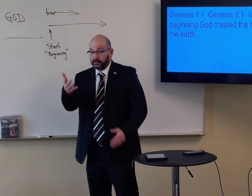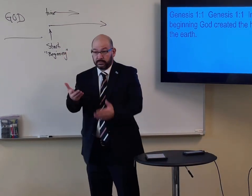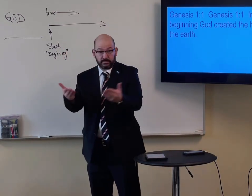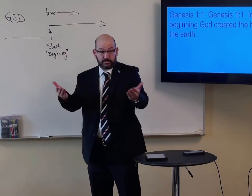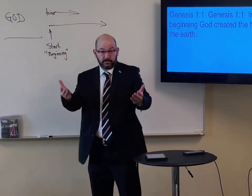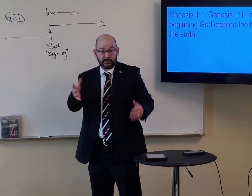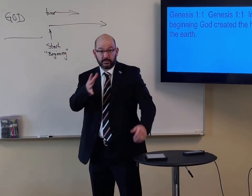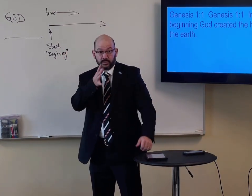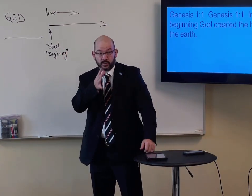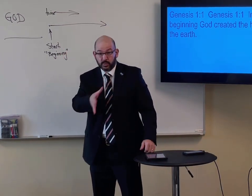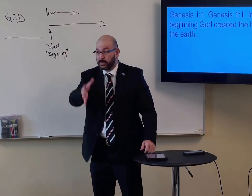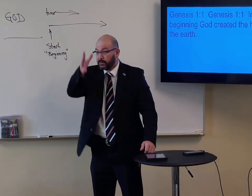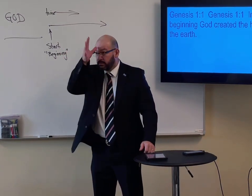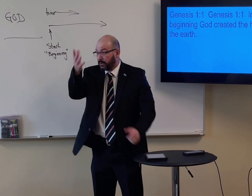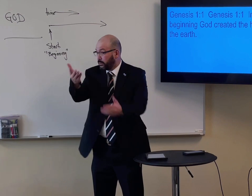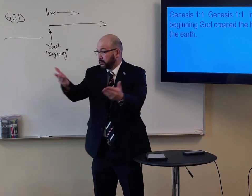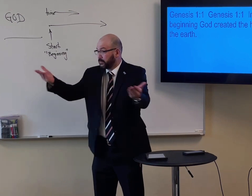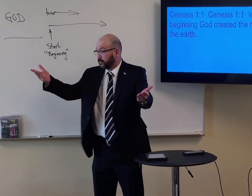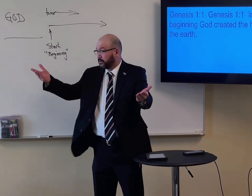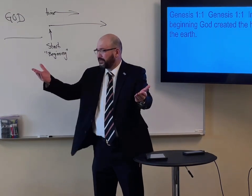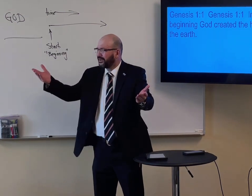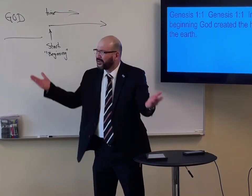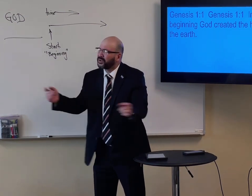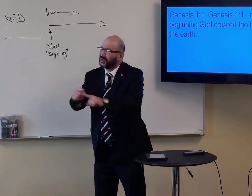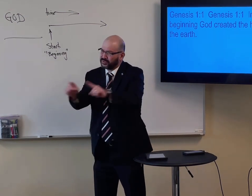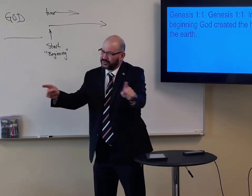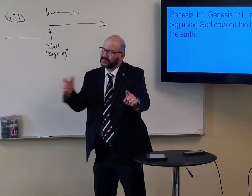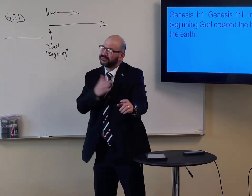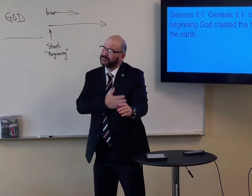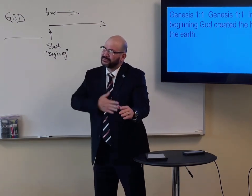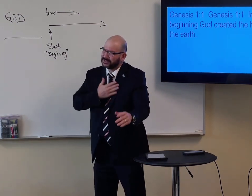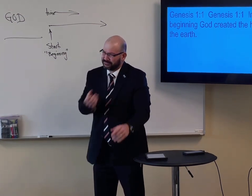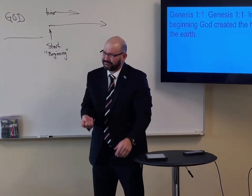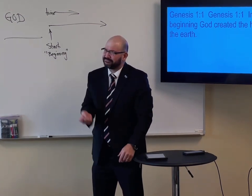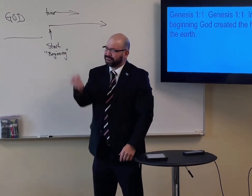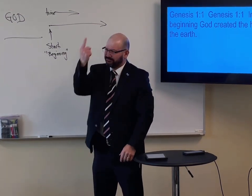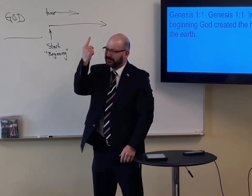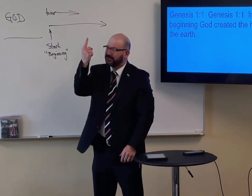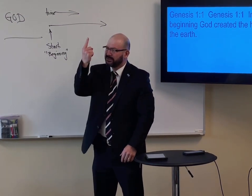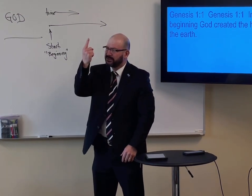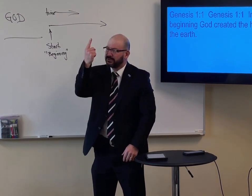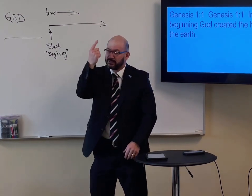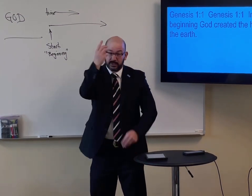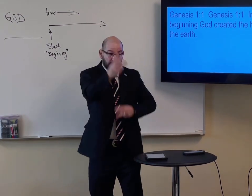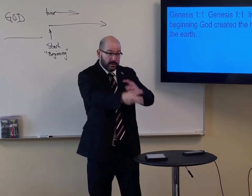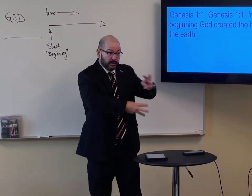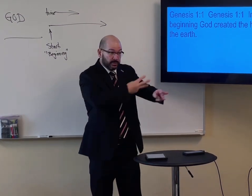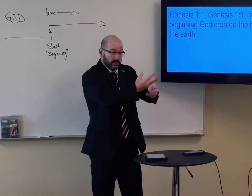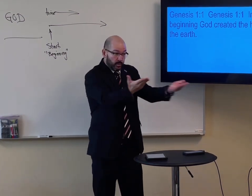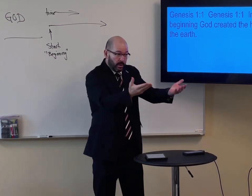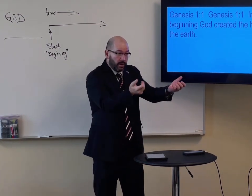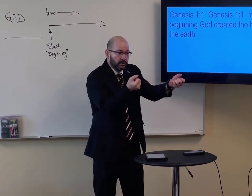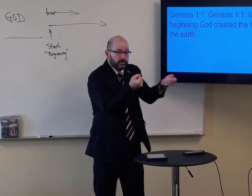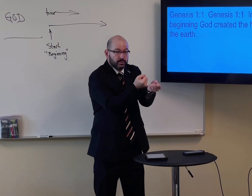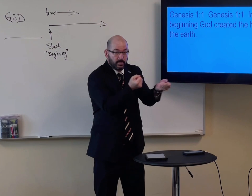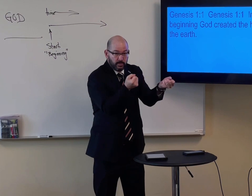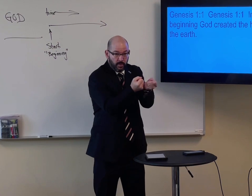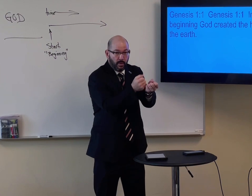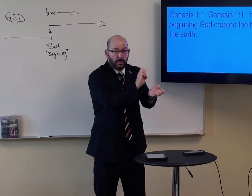Parents. Moms and dads, I encourage you, please, understand the world supports